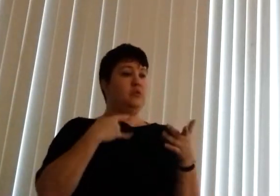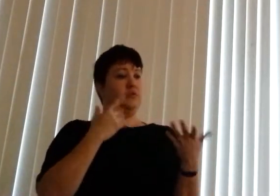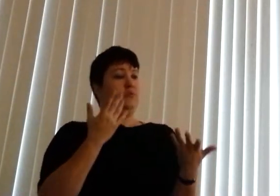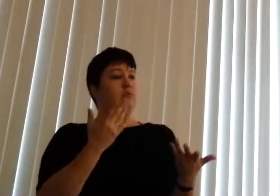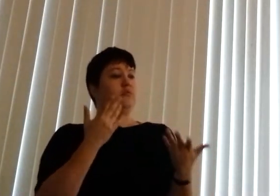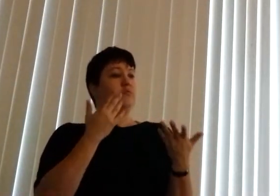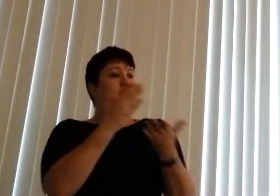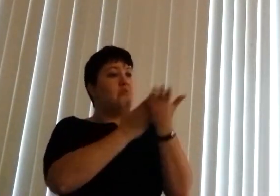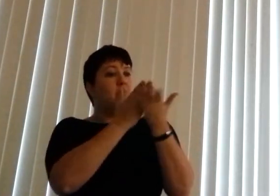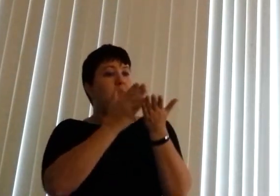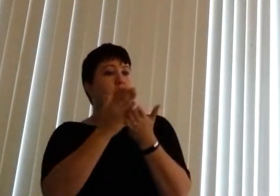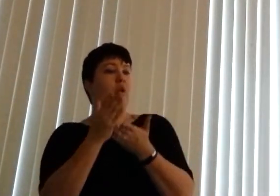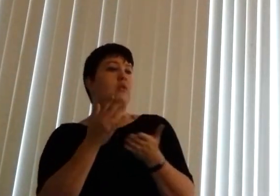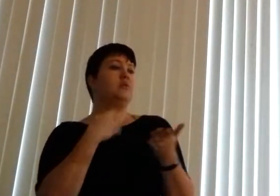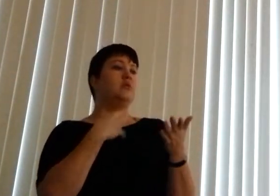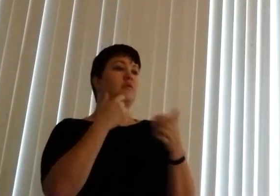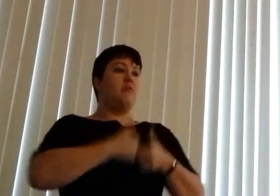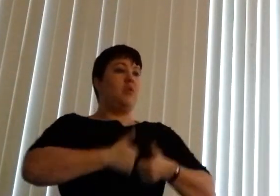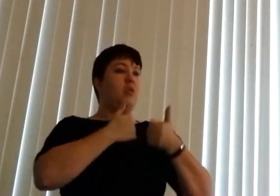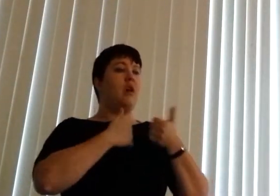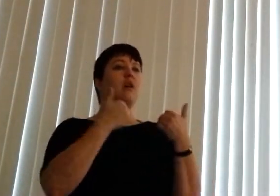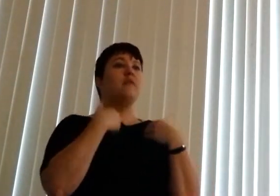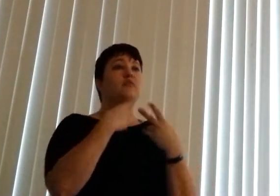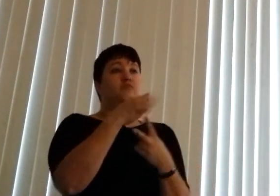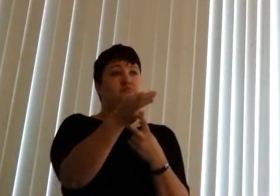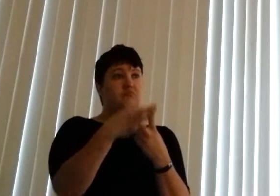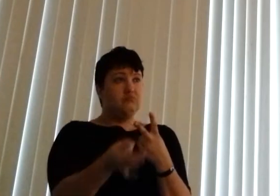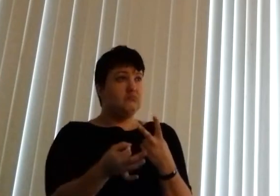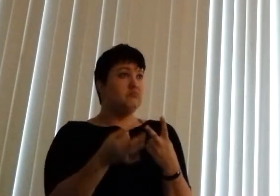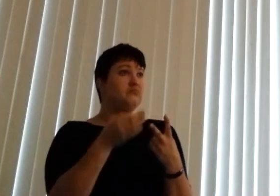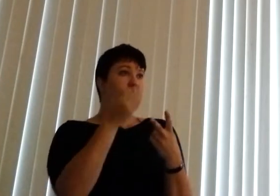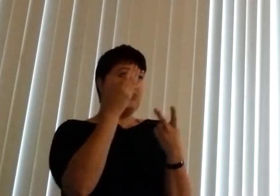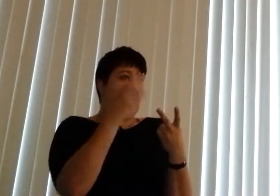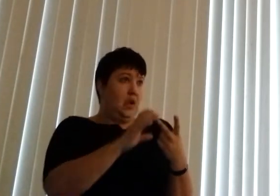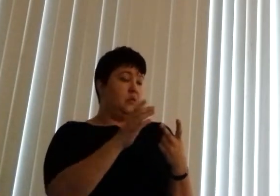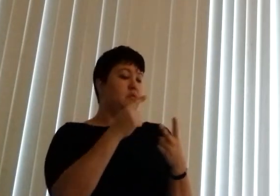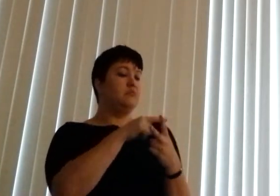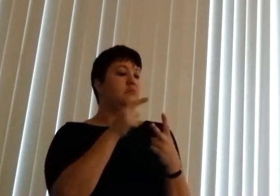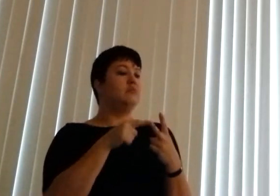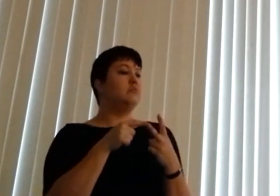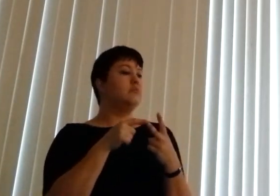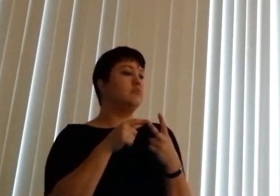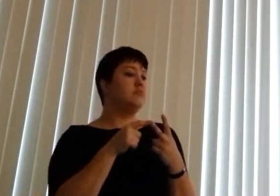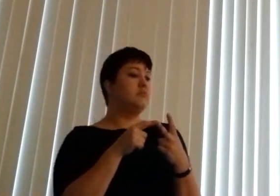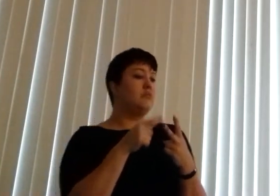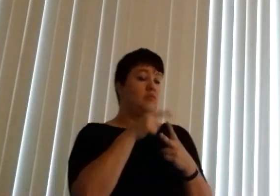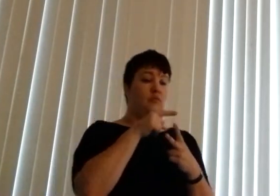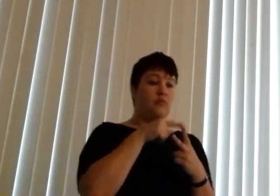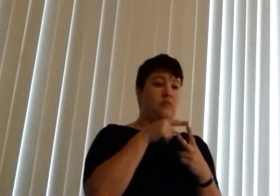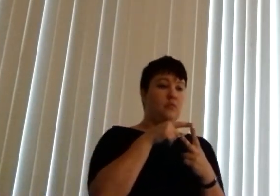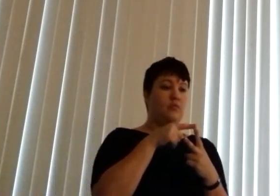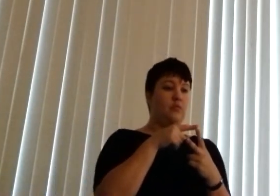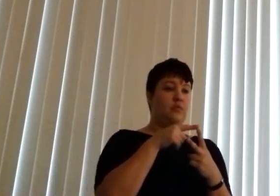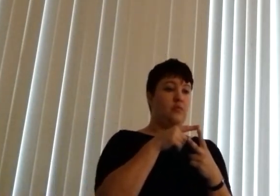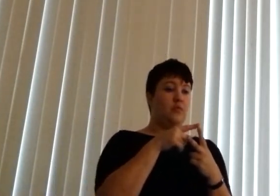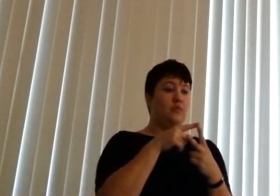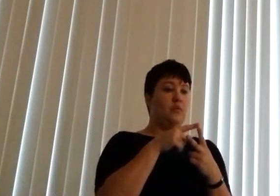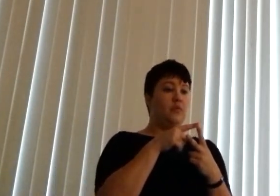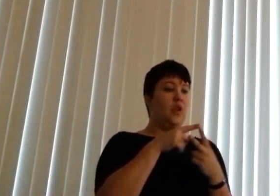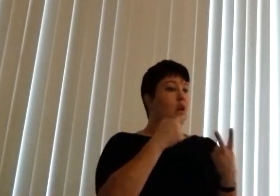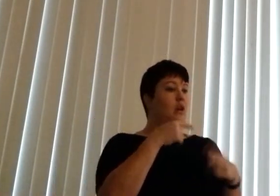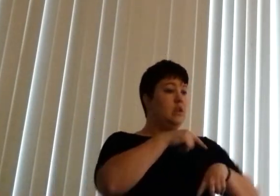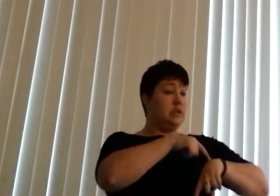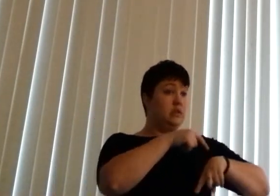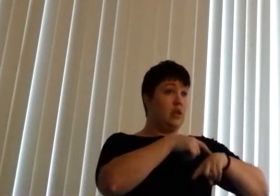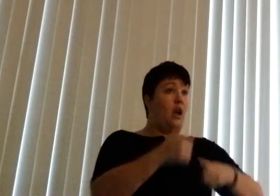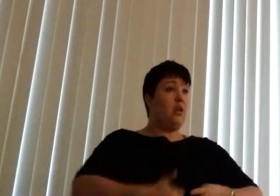are ones that have two characteristics. They determine partly the character of the person's time alive, and they're